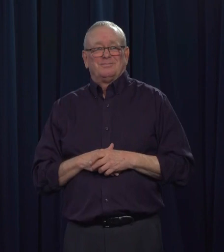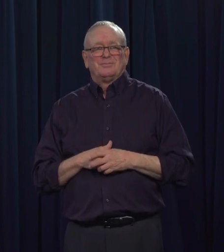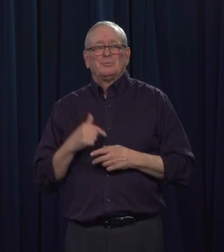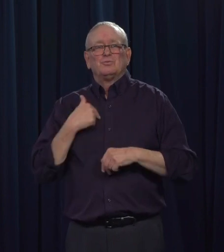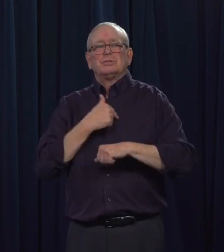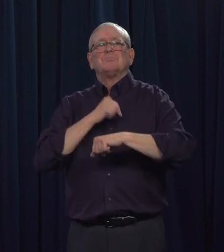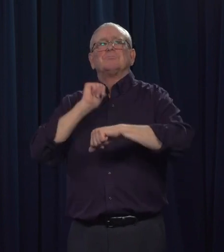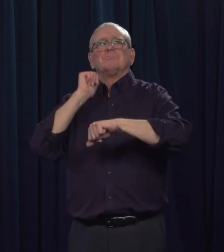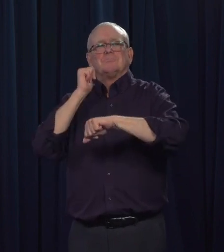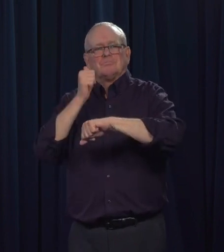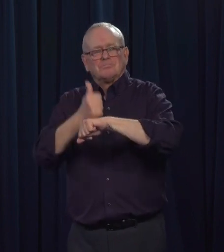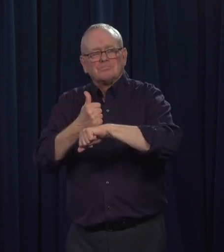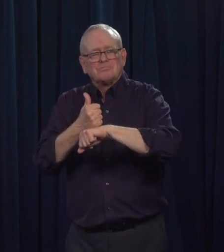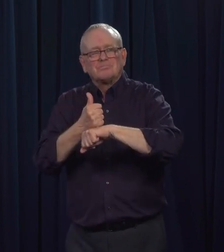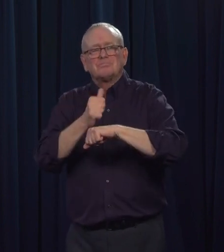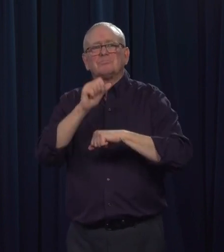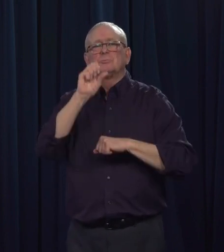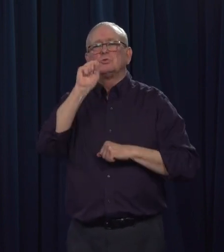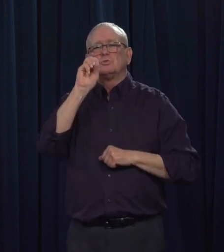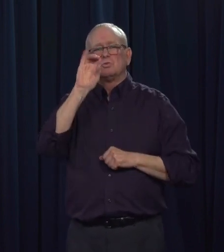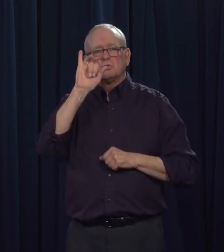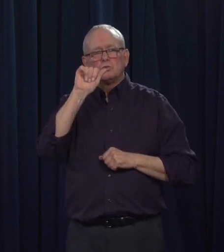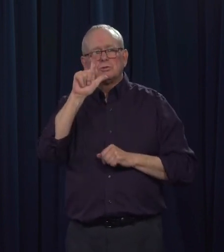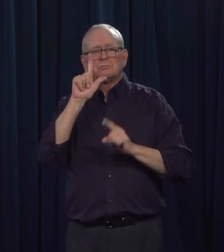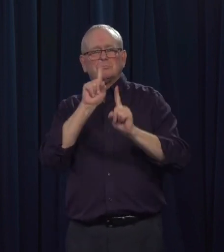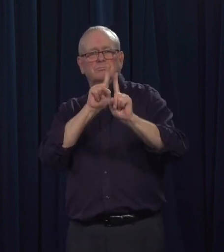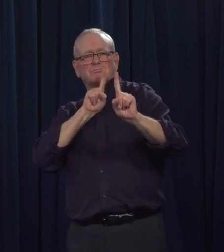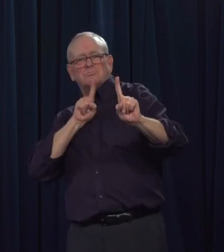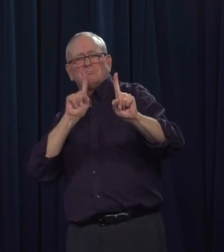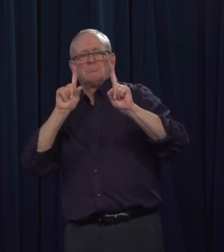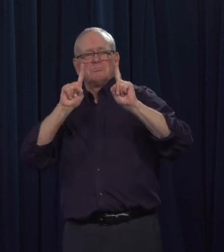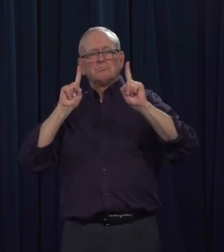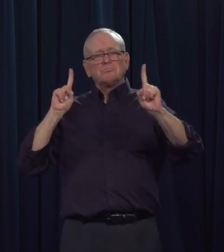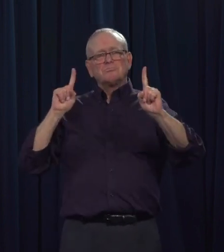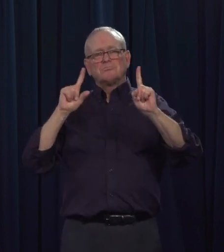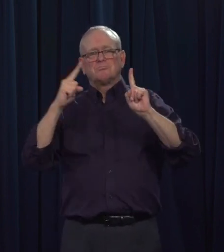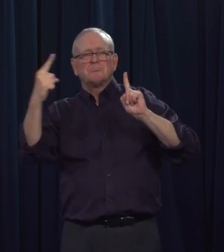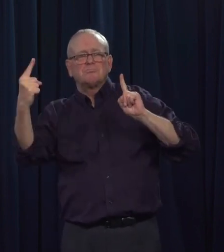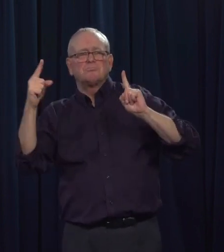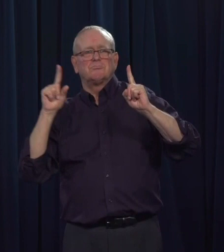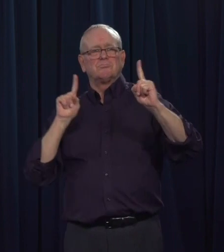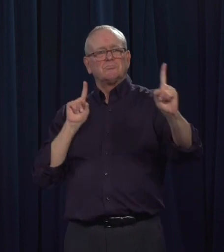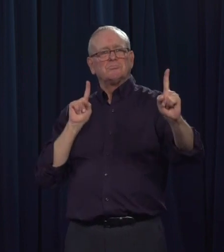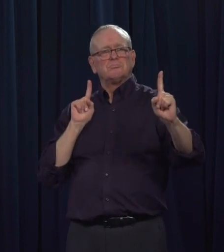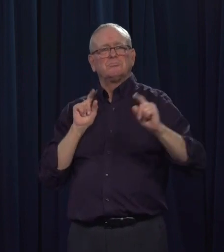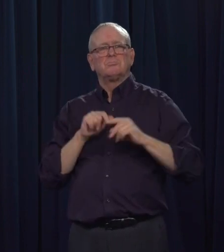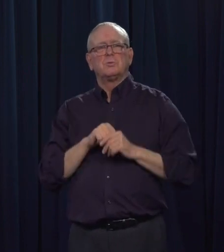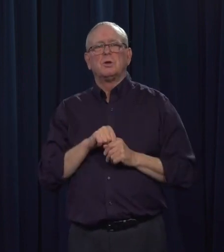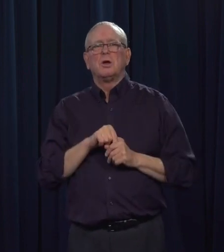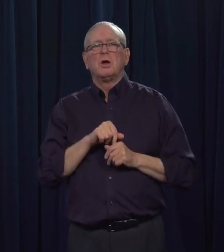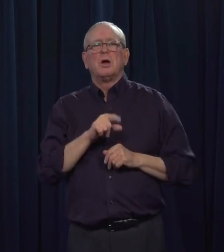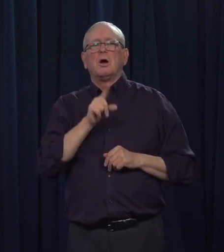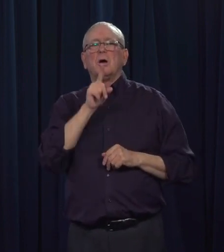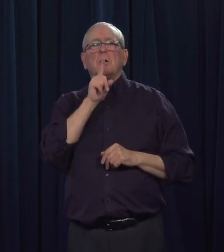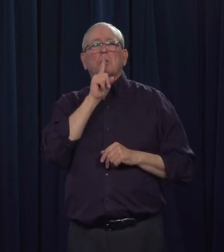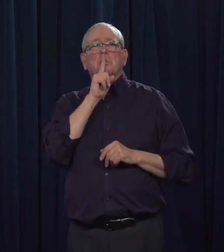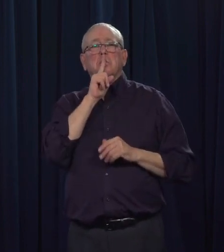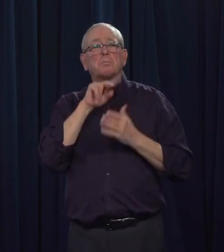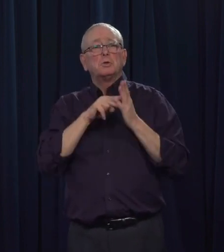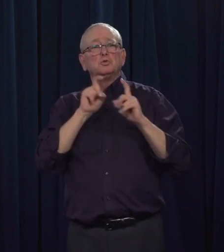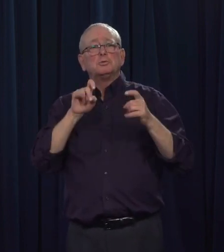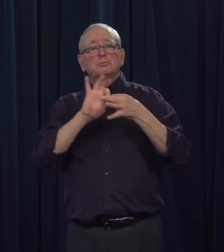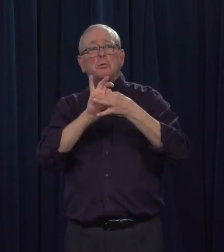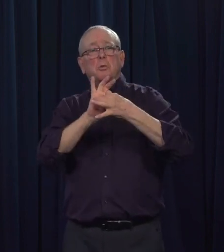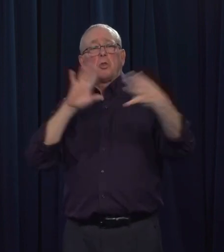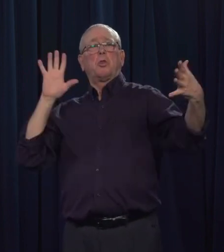a phrase from my colleagues in British Columbia, I think we need to think about it as physical distancing with social connectedness, because we need that